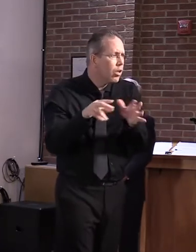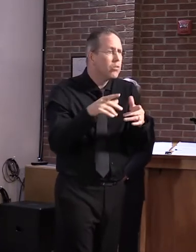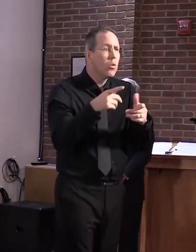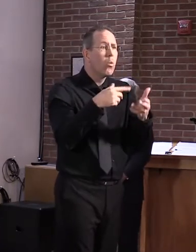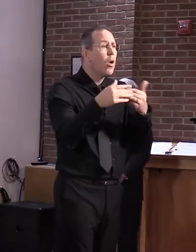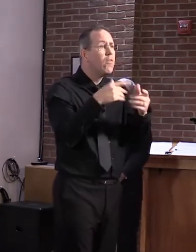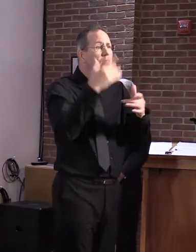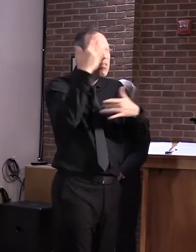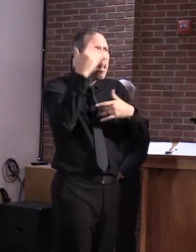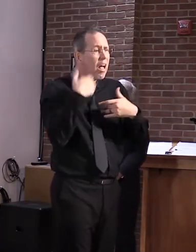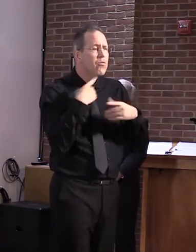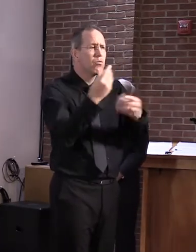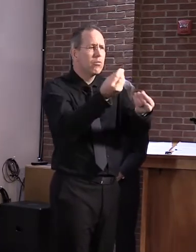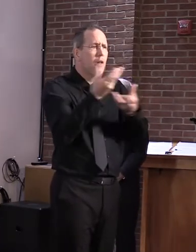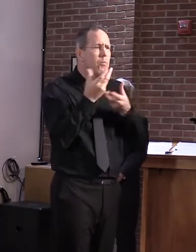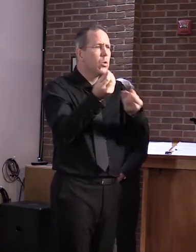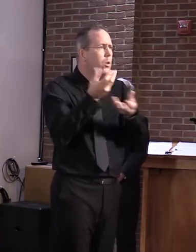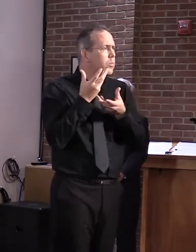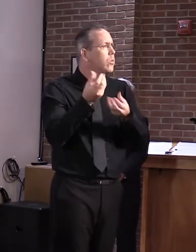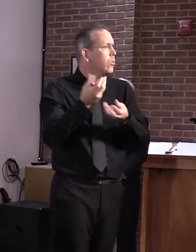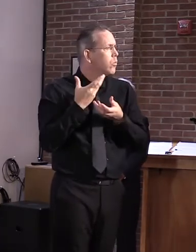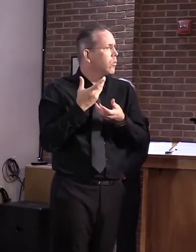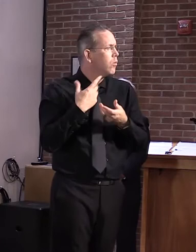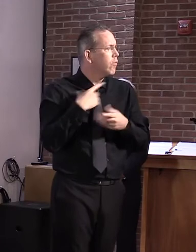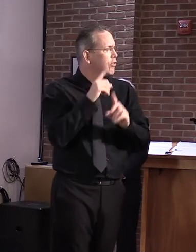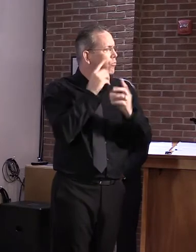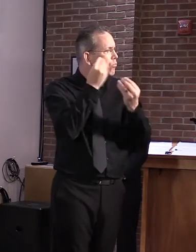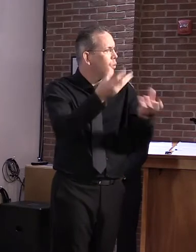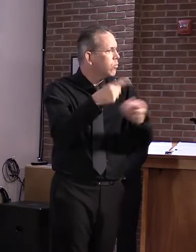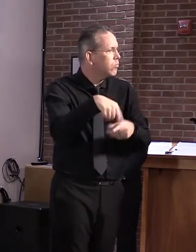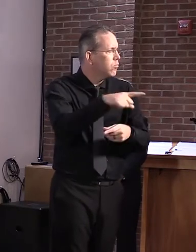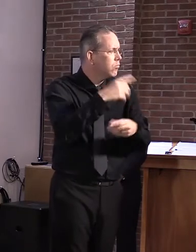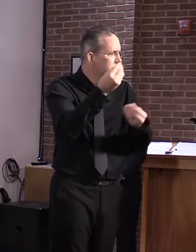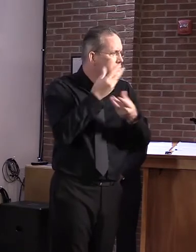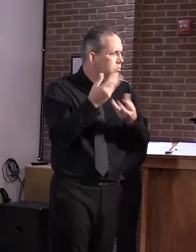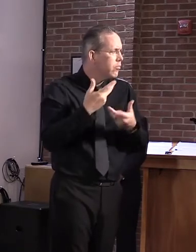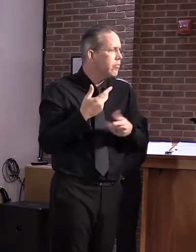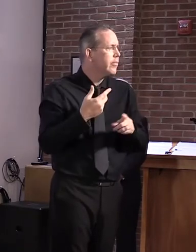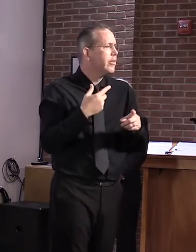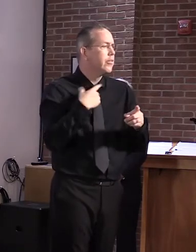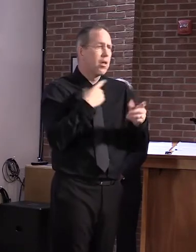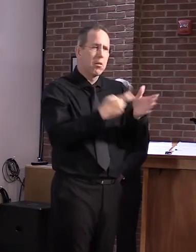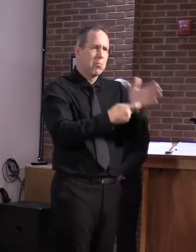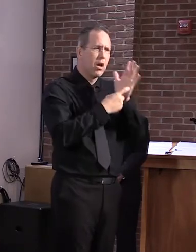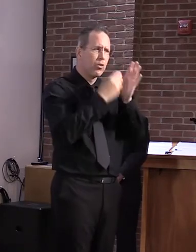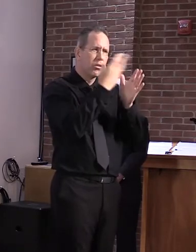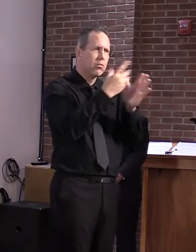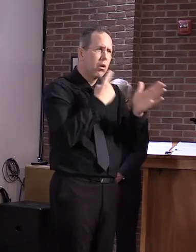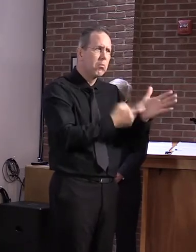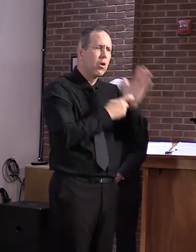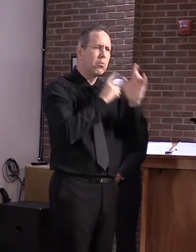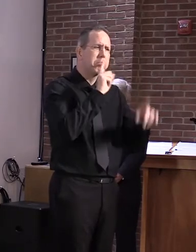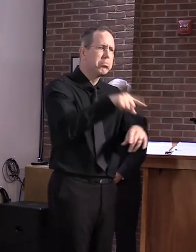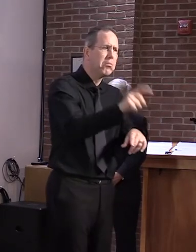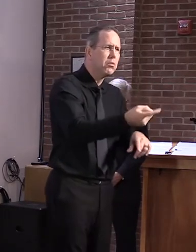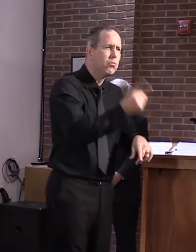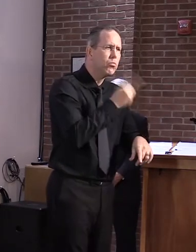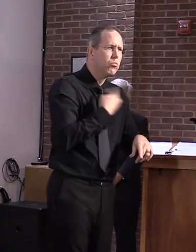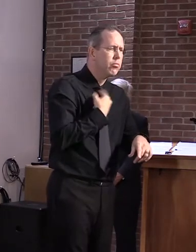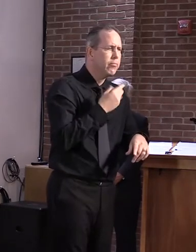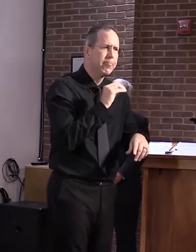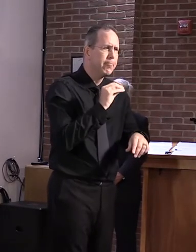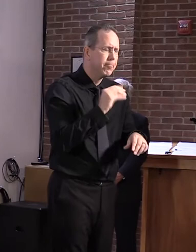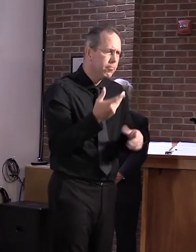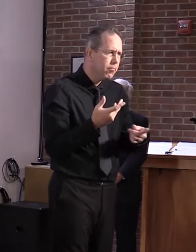center, but it wasn't mandatory. It really was to try to ensure that if we started to see wider scale impacts